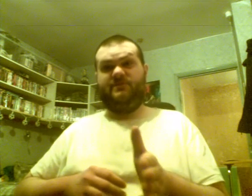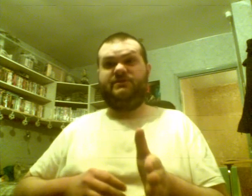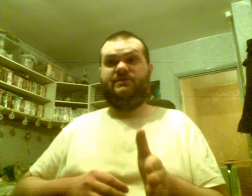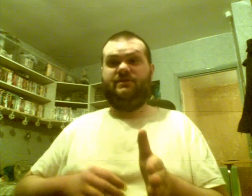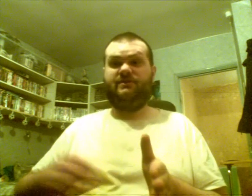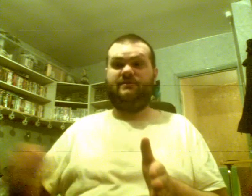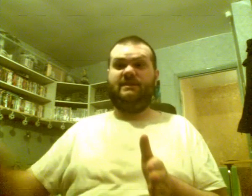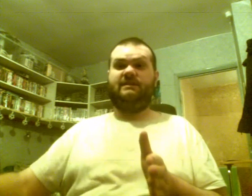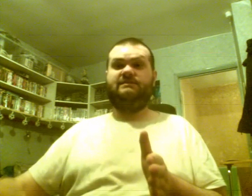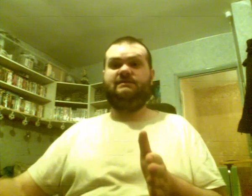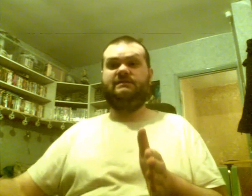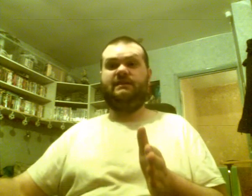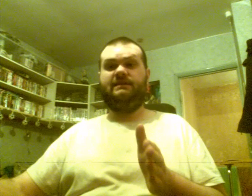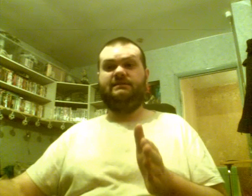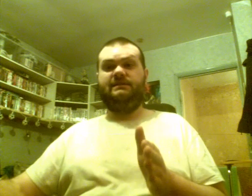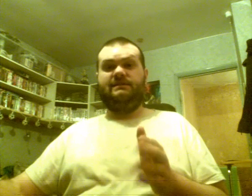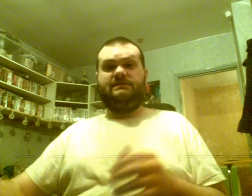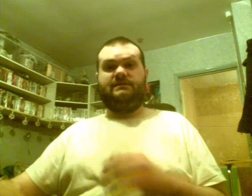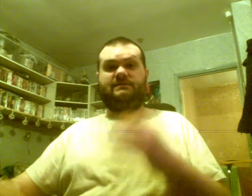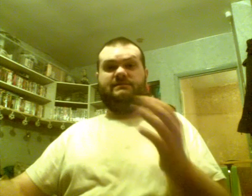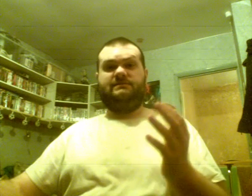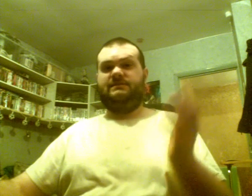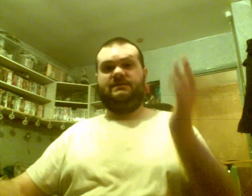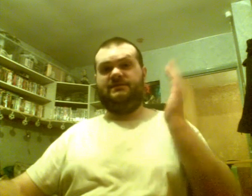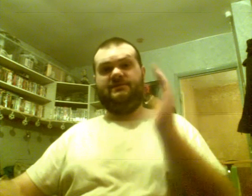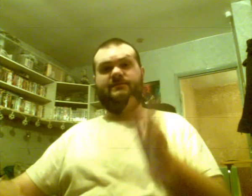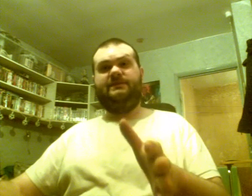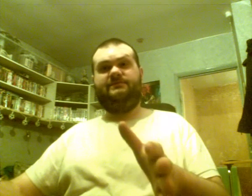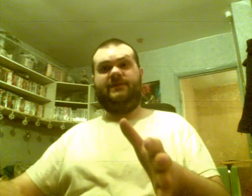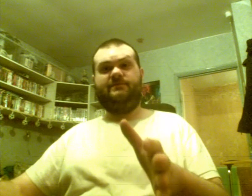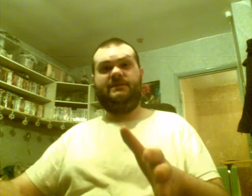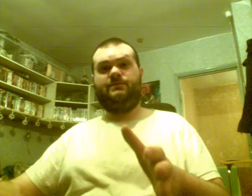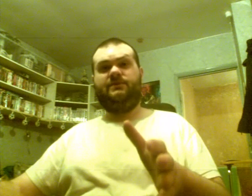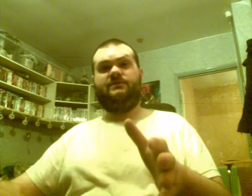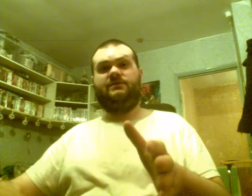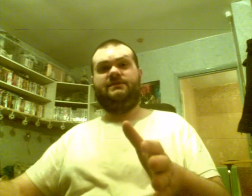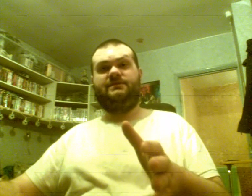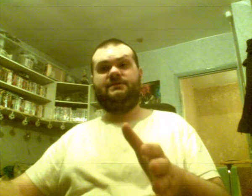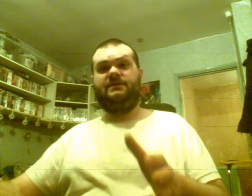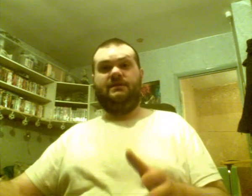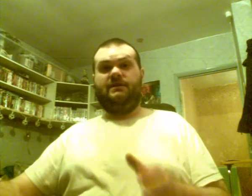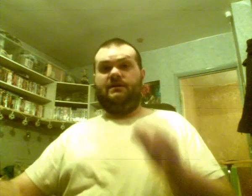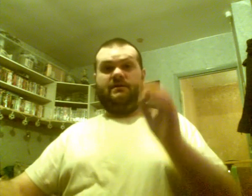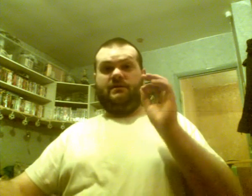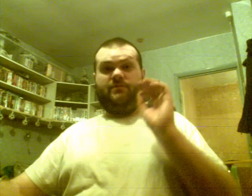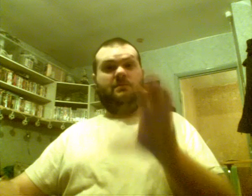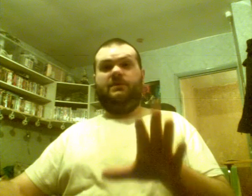much all the cutlery I can add. So I can't believe I've made 5 minutes worth of cutlery talk. You're probably all